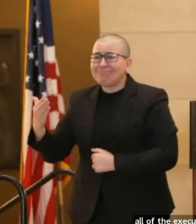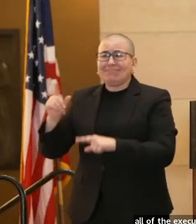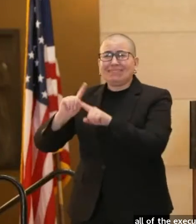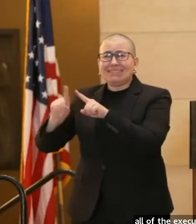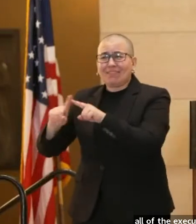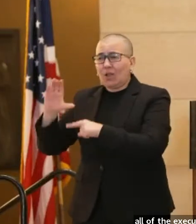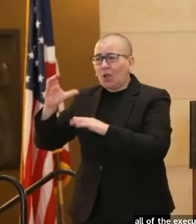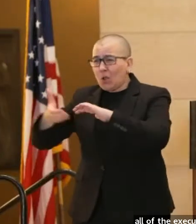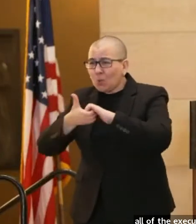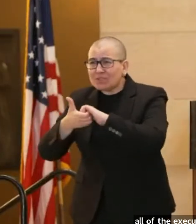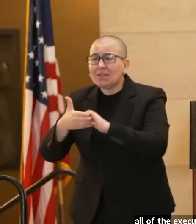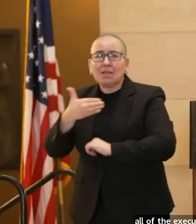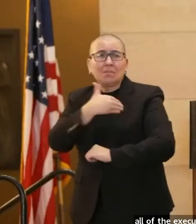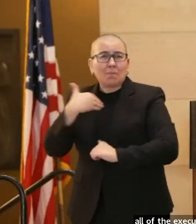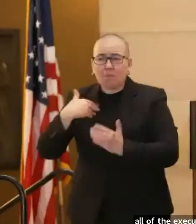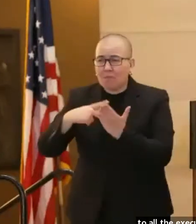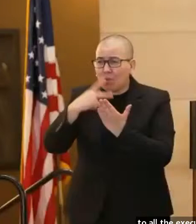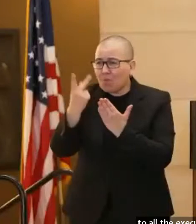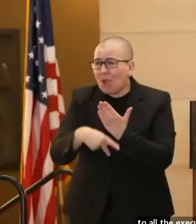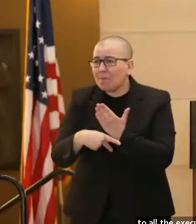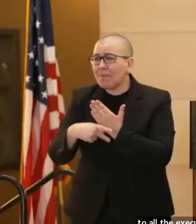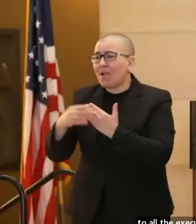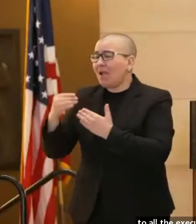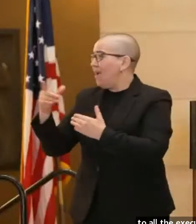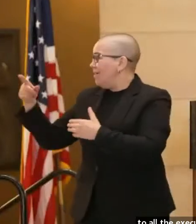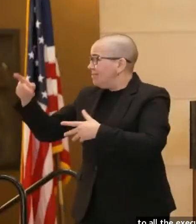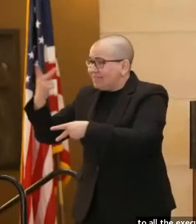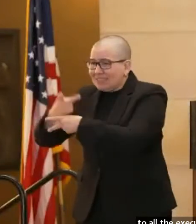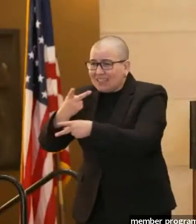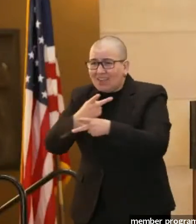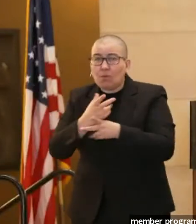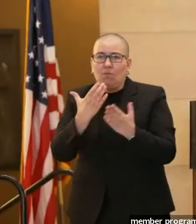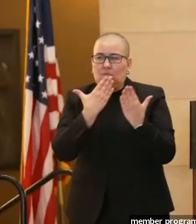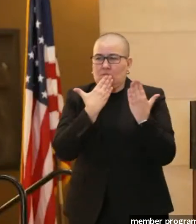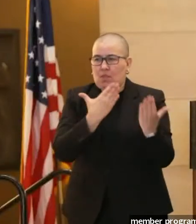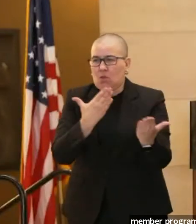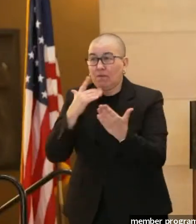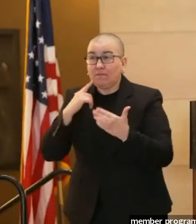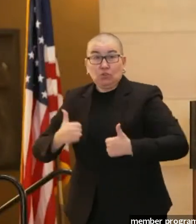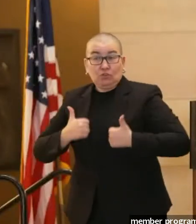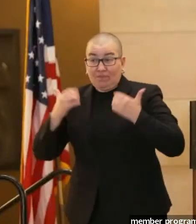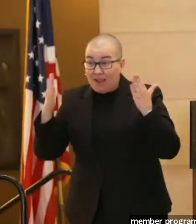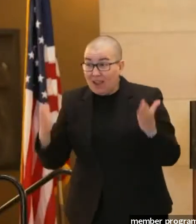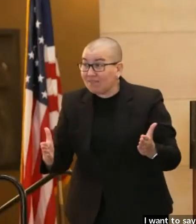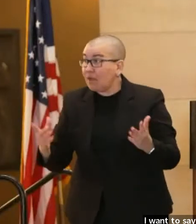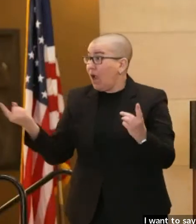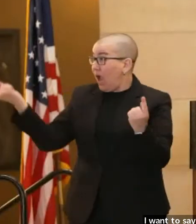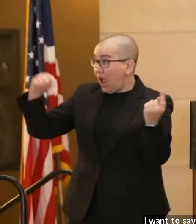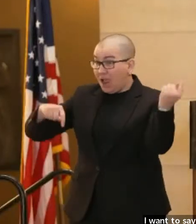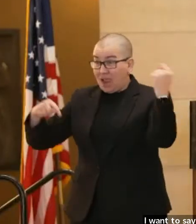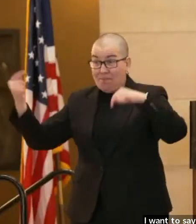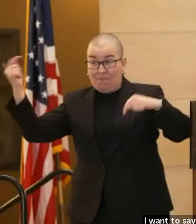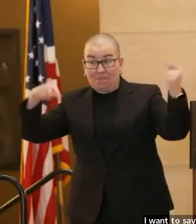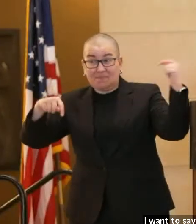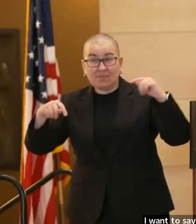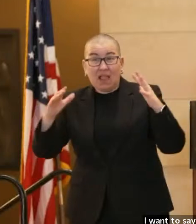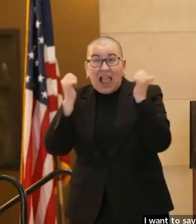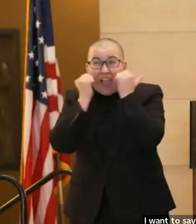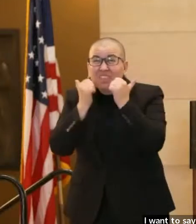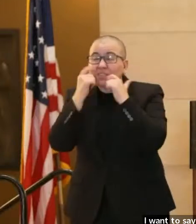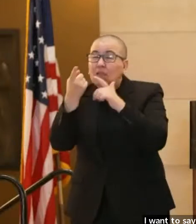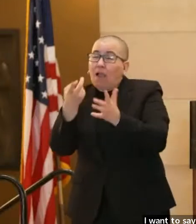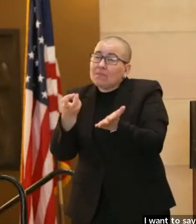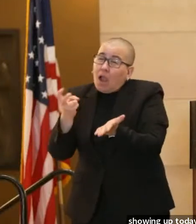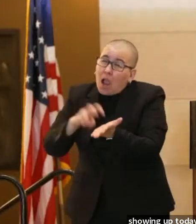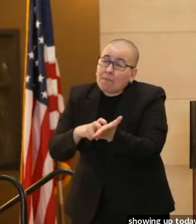member programs, of how you take care of your people. I want to say thank you to the survivors that are showing up today, that get up every day and do beautiful things.